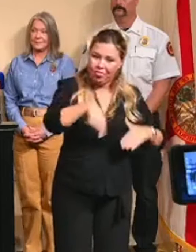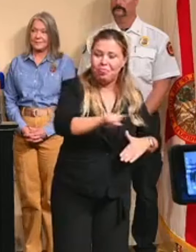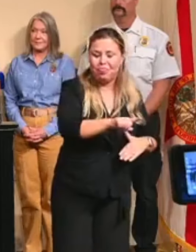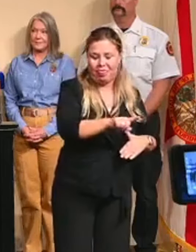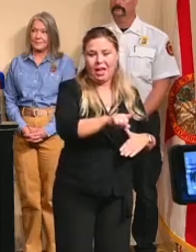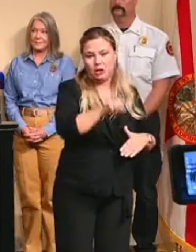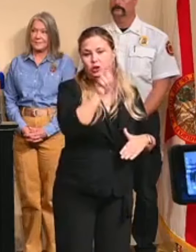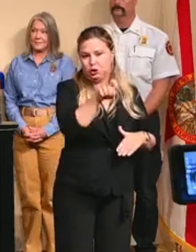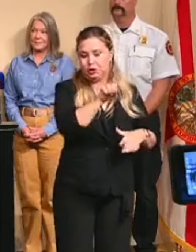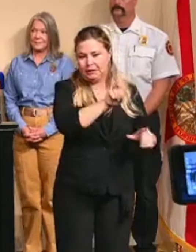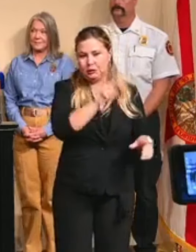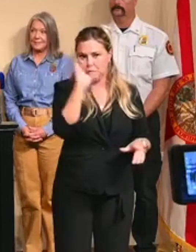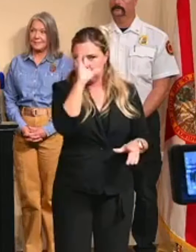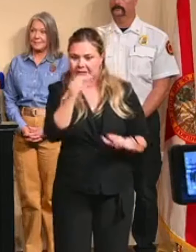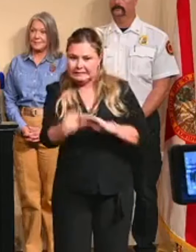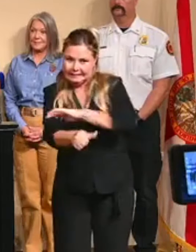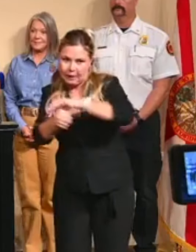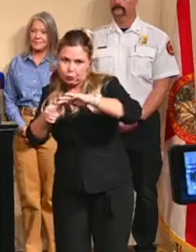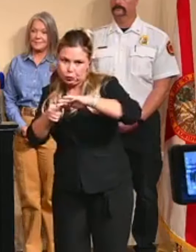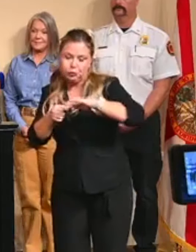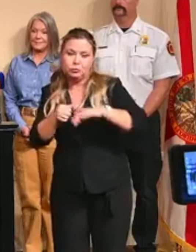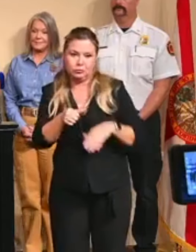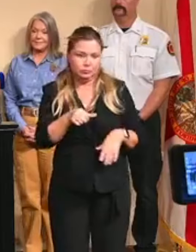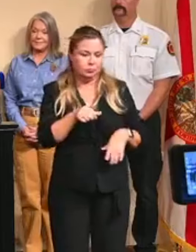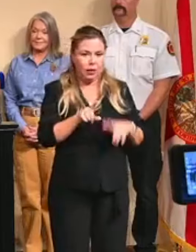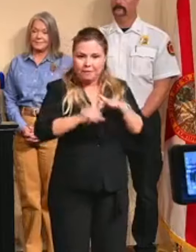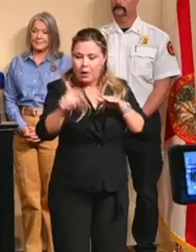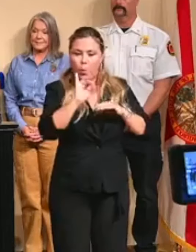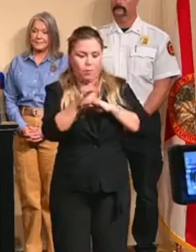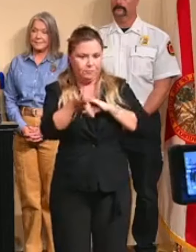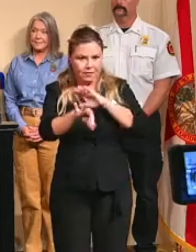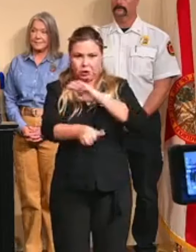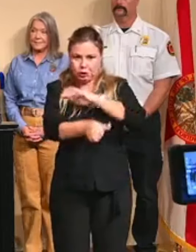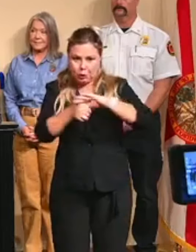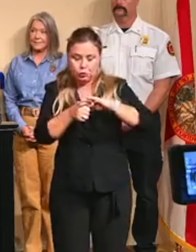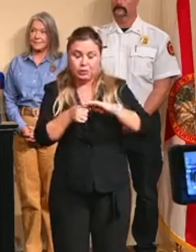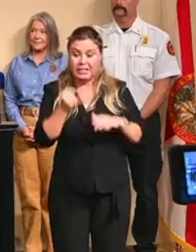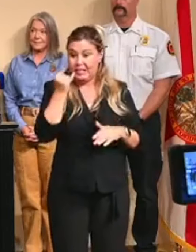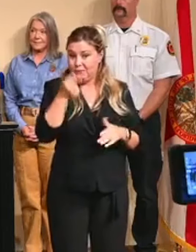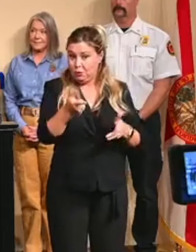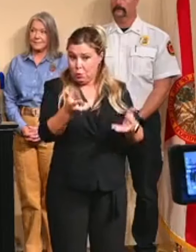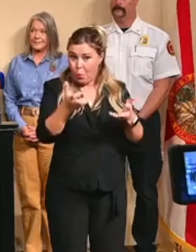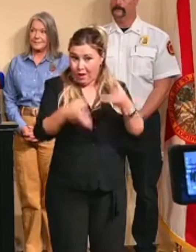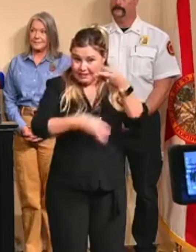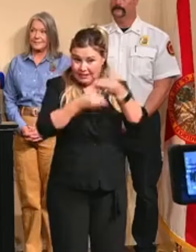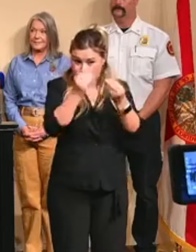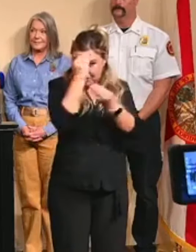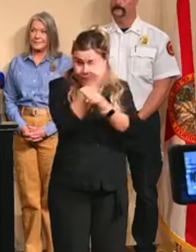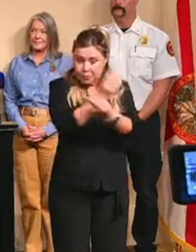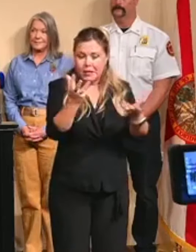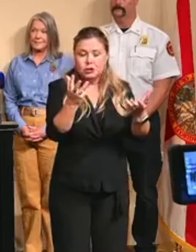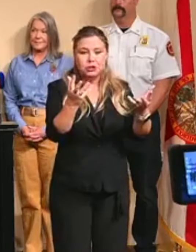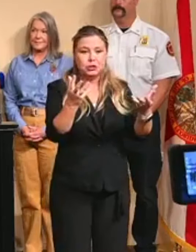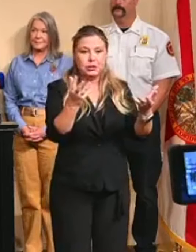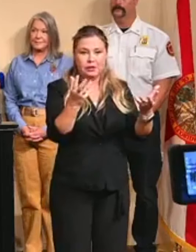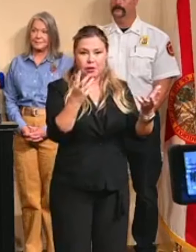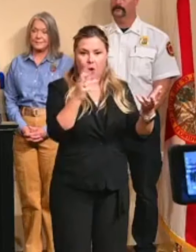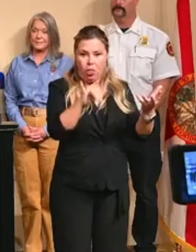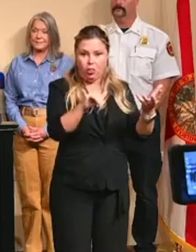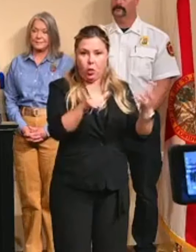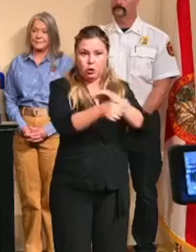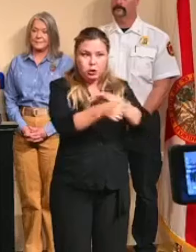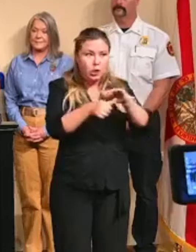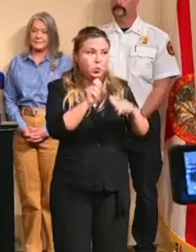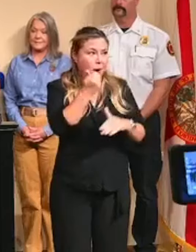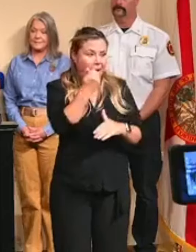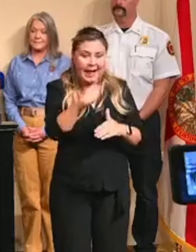to seek shelter in these shelters or find shelter on their own. And again, if you want additional information on those shelters or